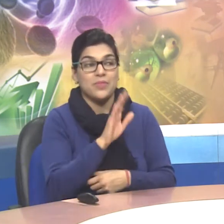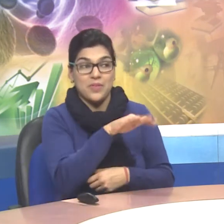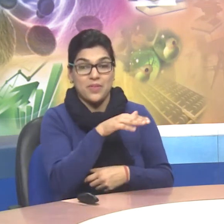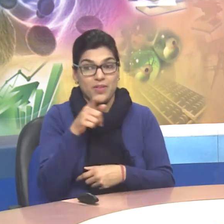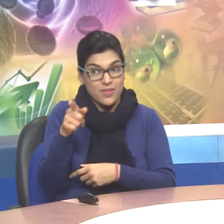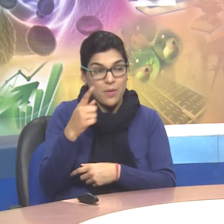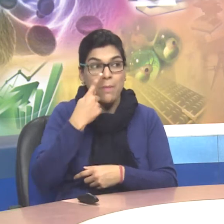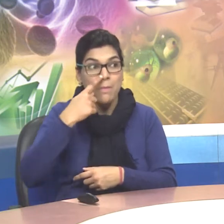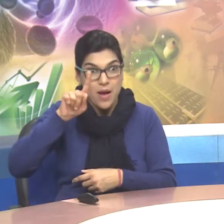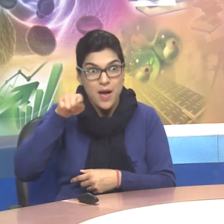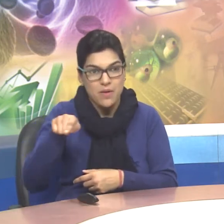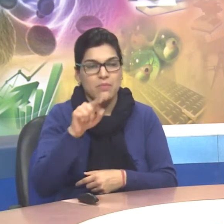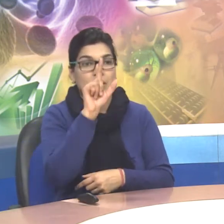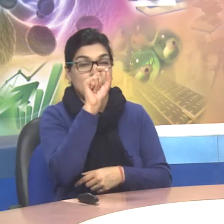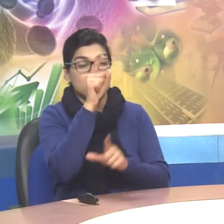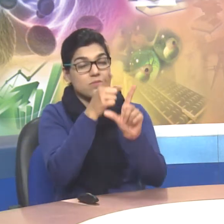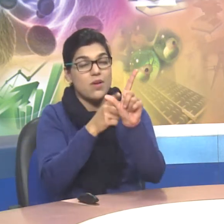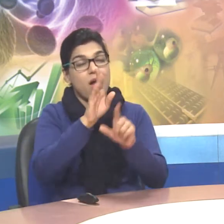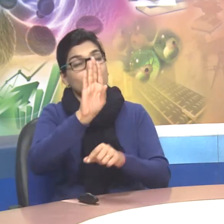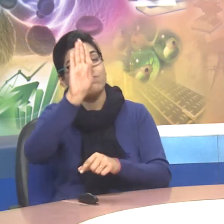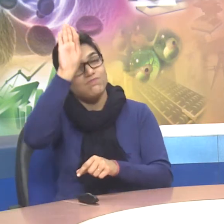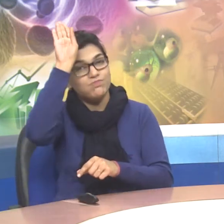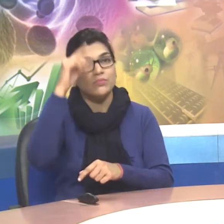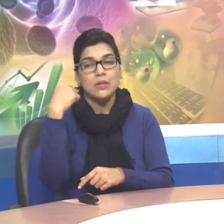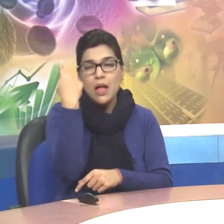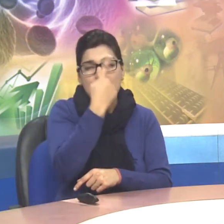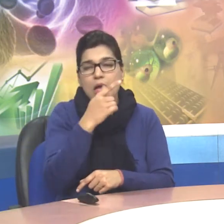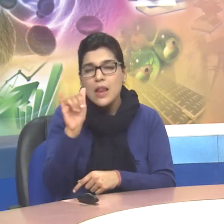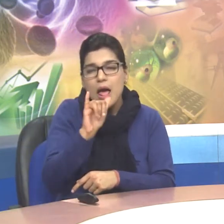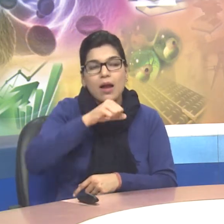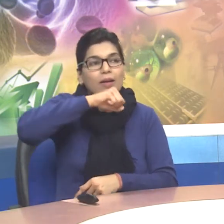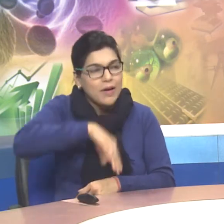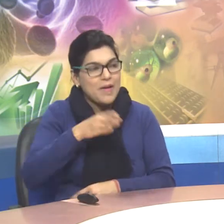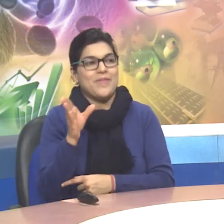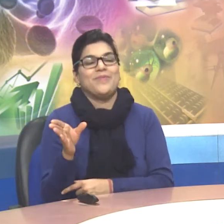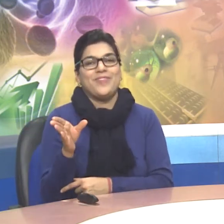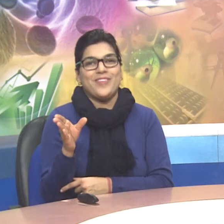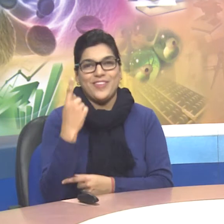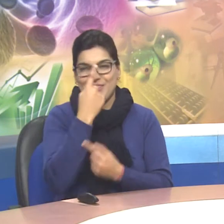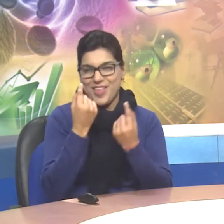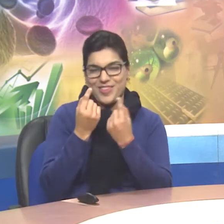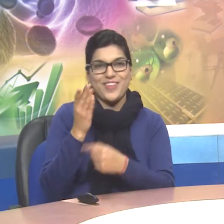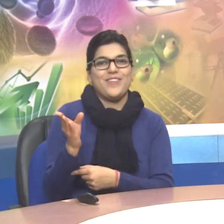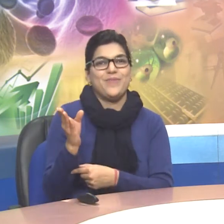My mother looks 10 years younger. When she smiles,